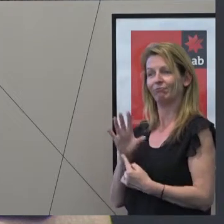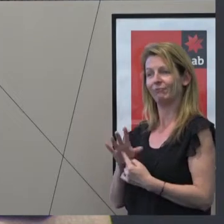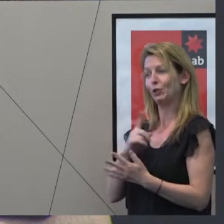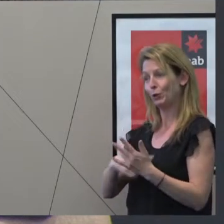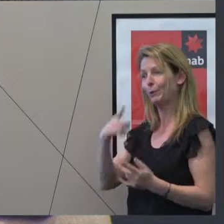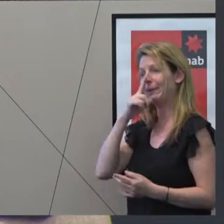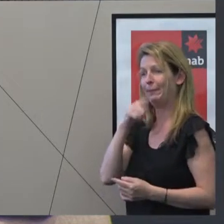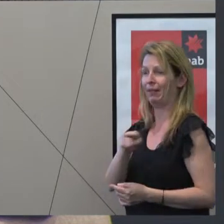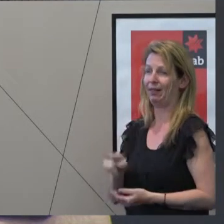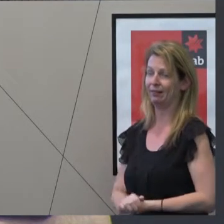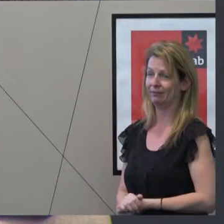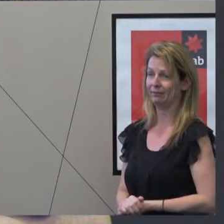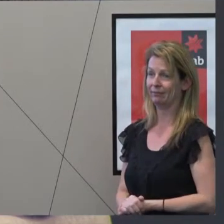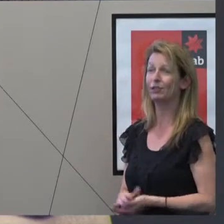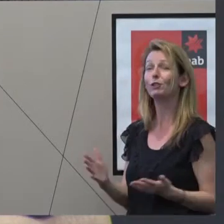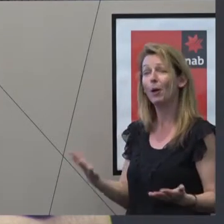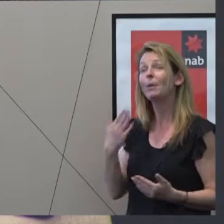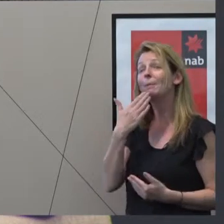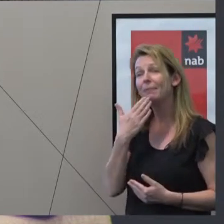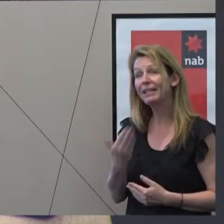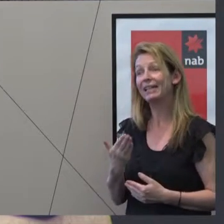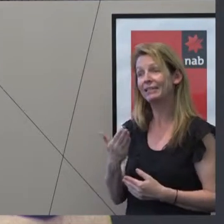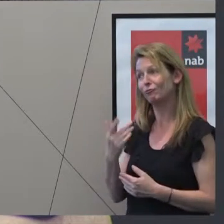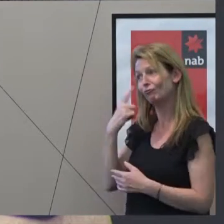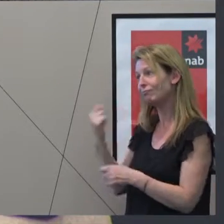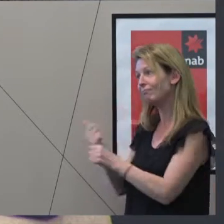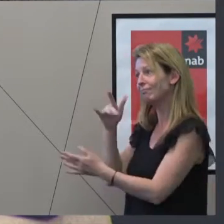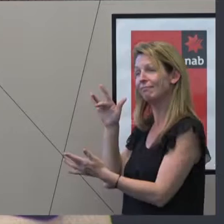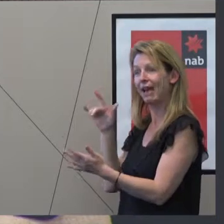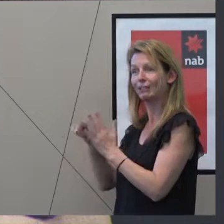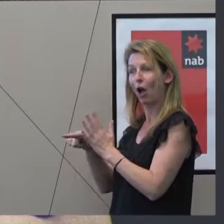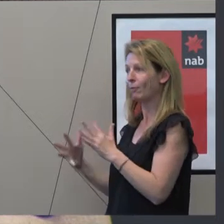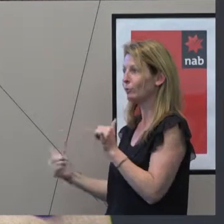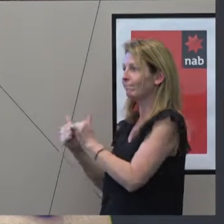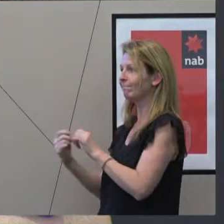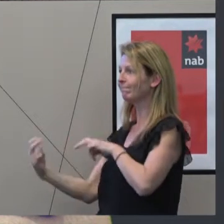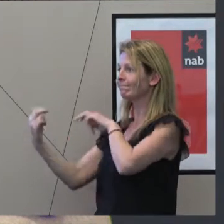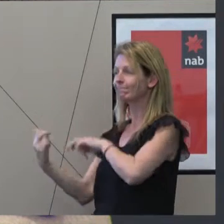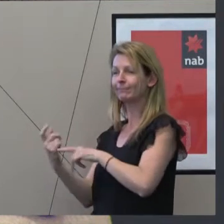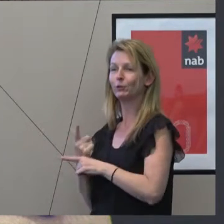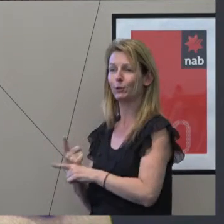to people. So please, make a time to talk to us.